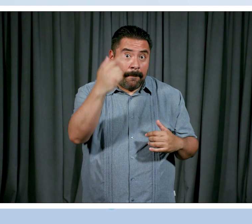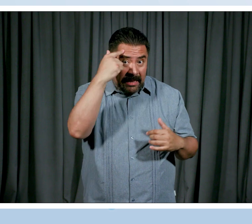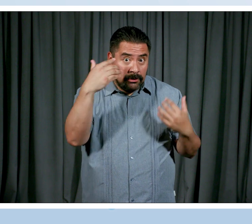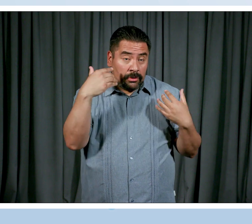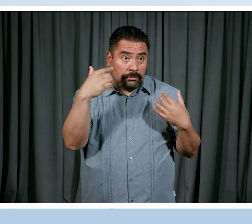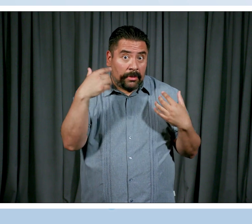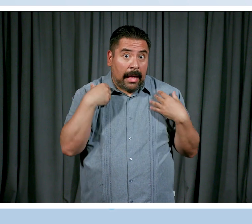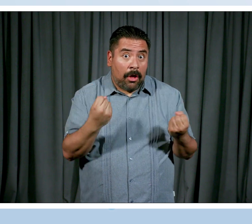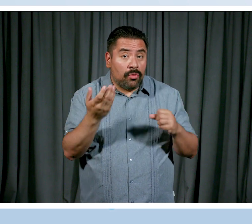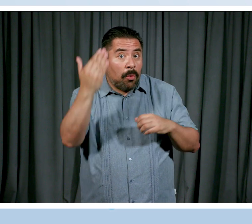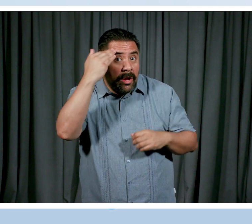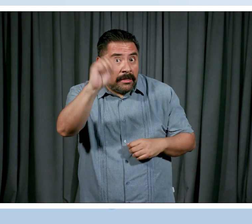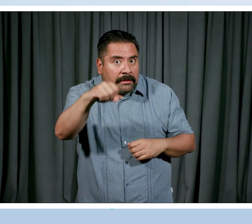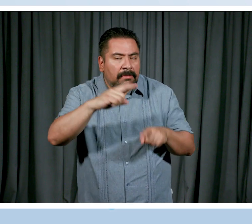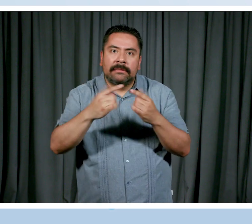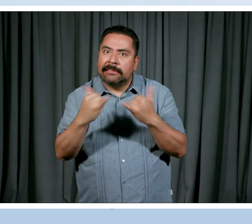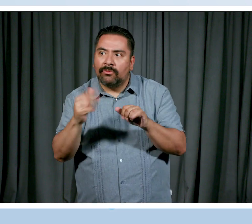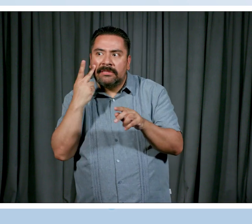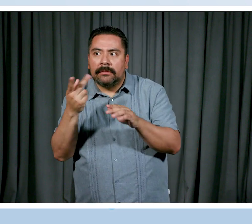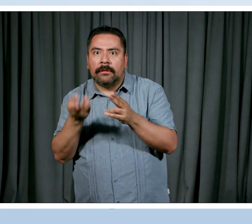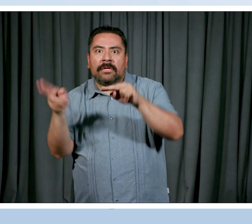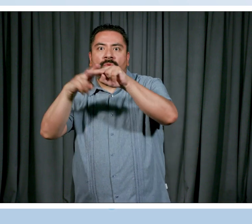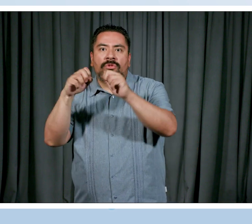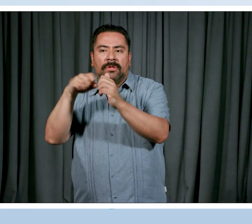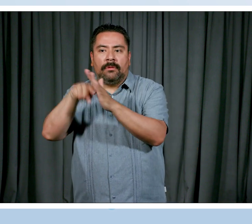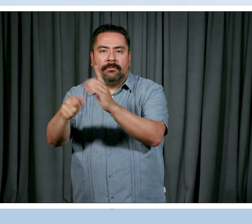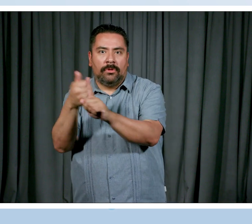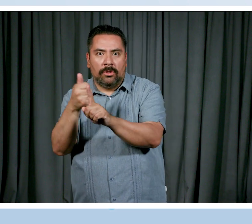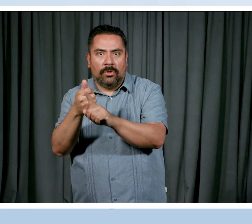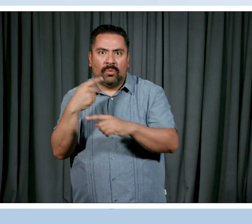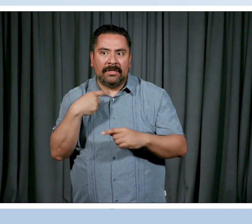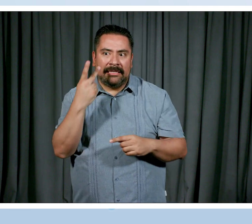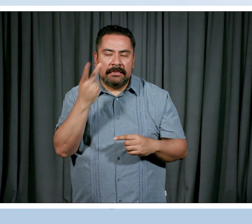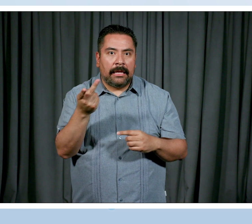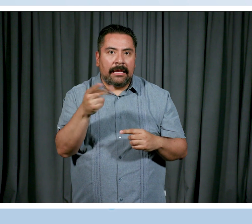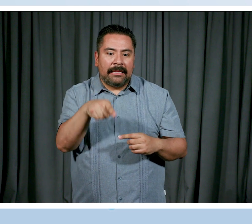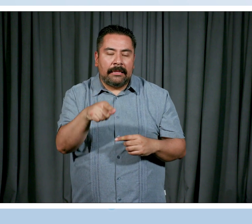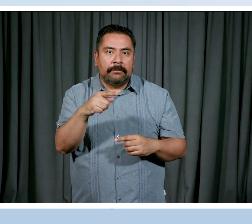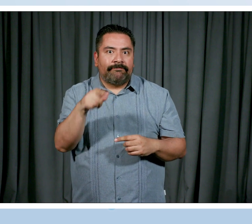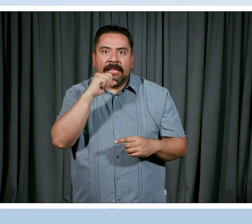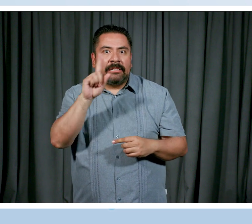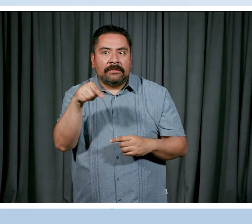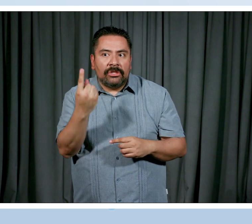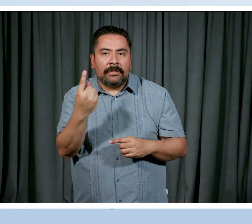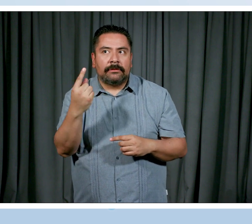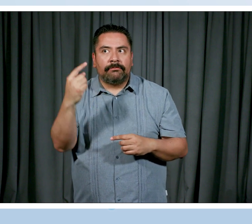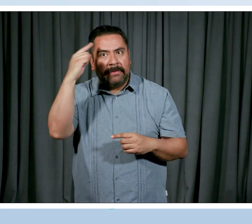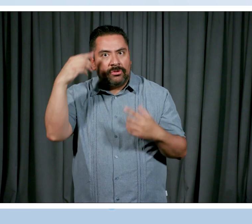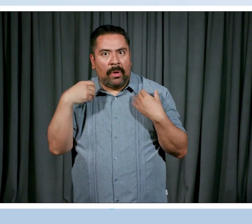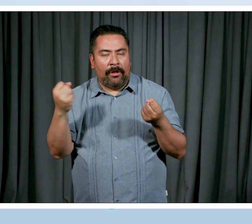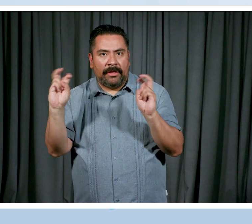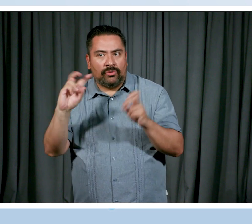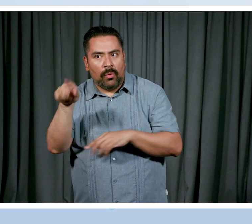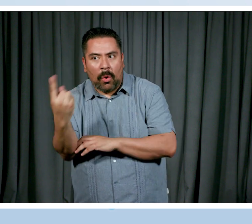to understand that there's a disconnect in between how we are making this just a mental health issue. And if we make it just a mental health issue,